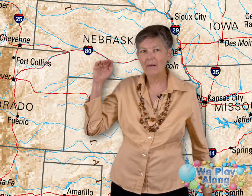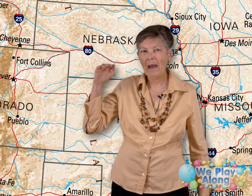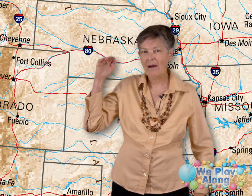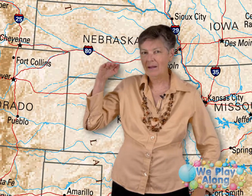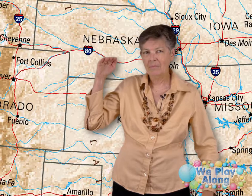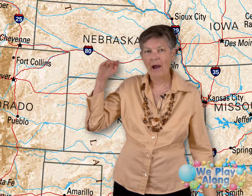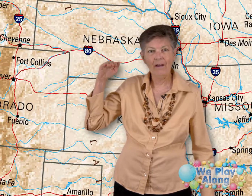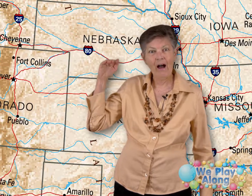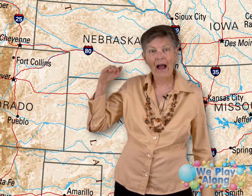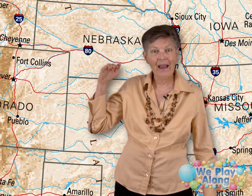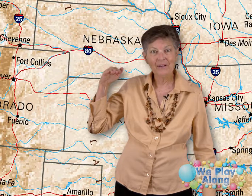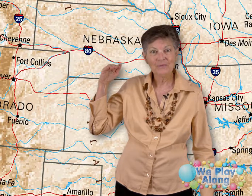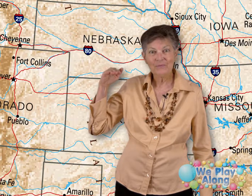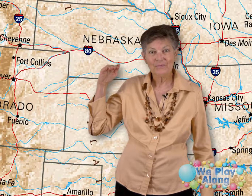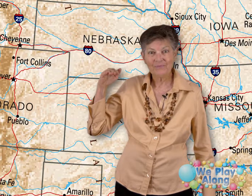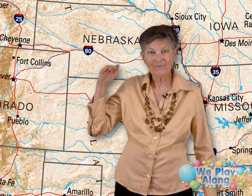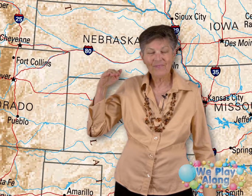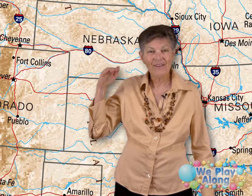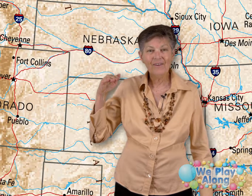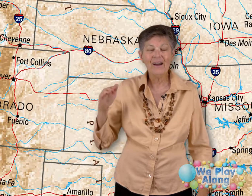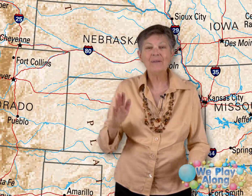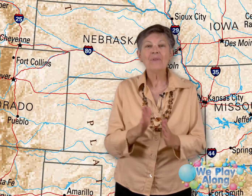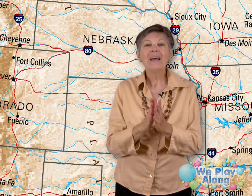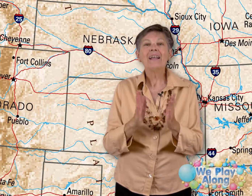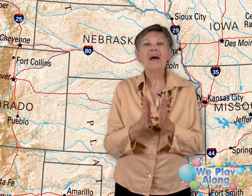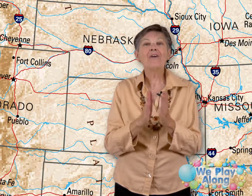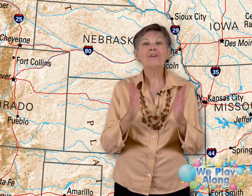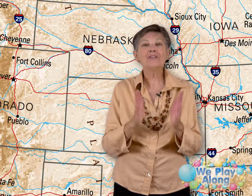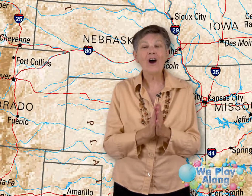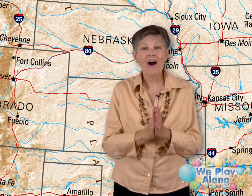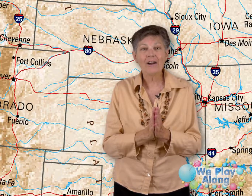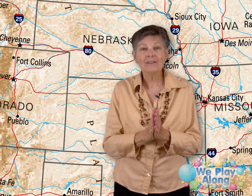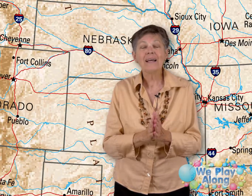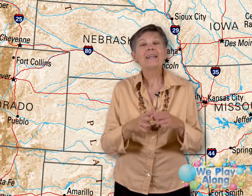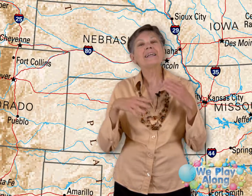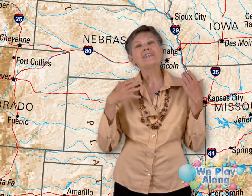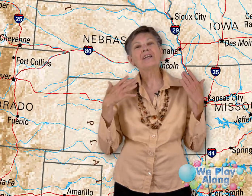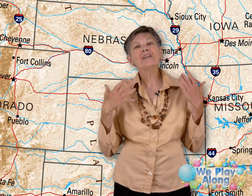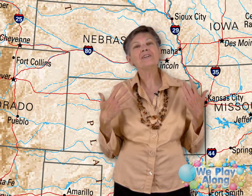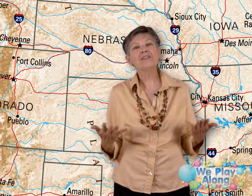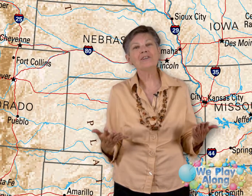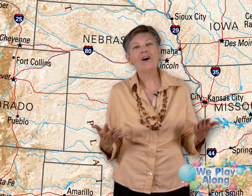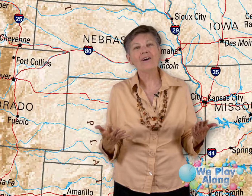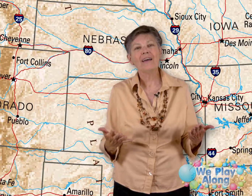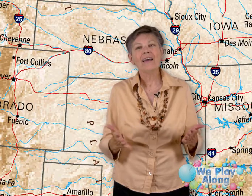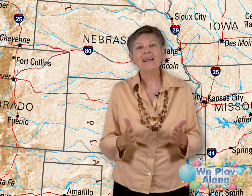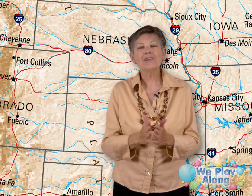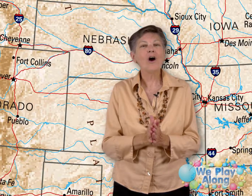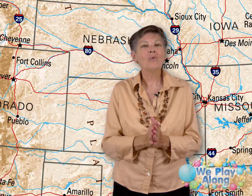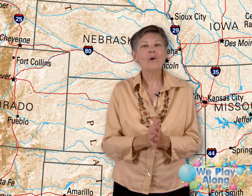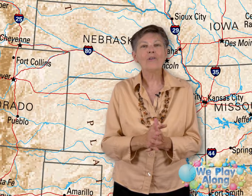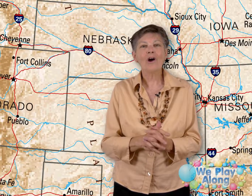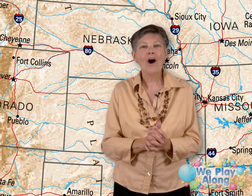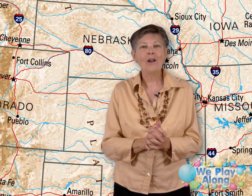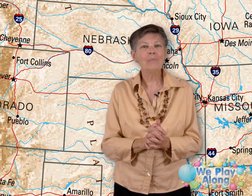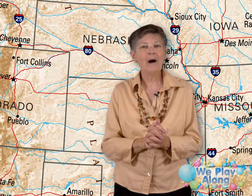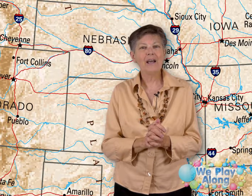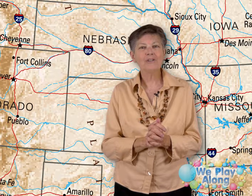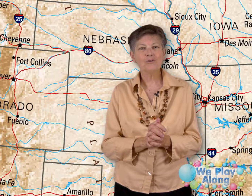about at a mile high. All right, now the song, let's get into the song. It's called Where the Columbines